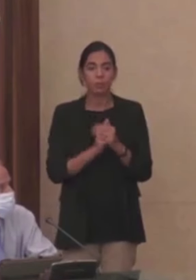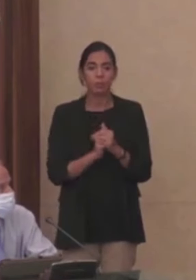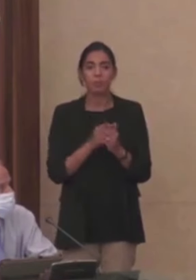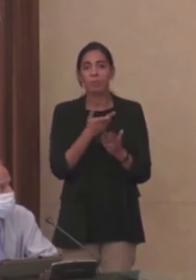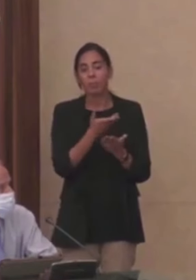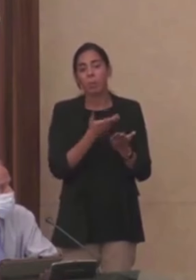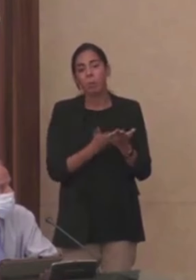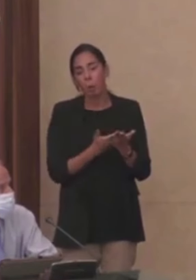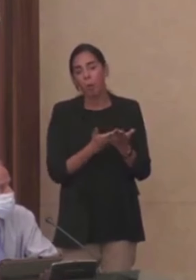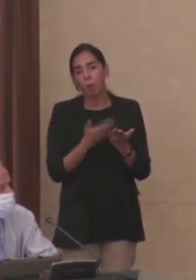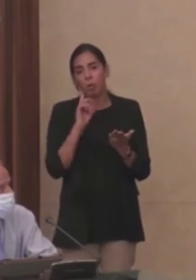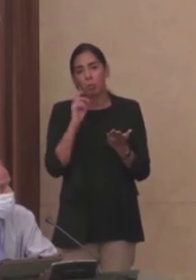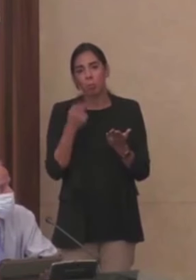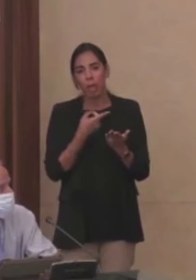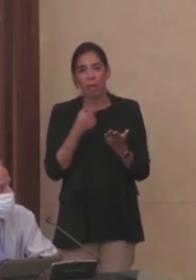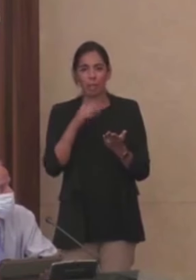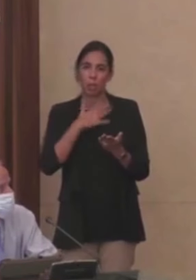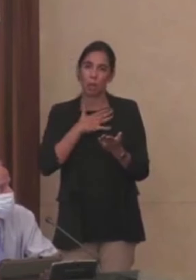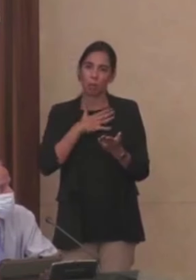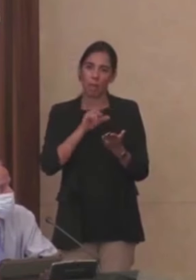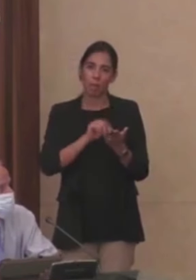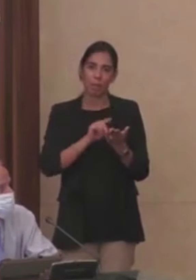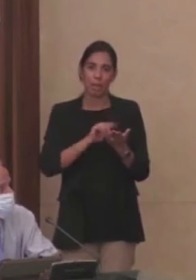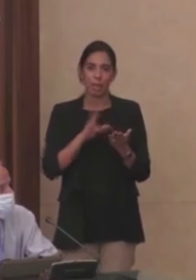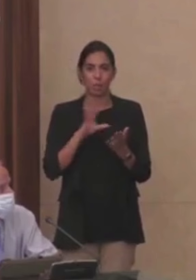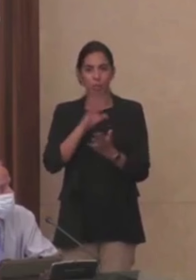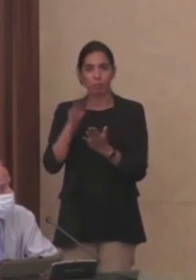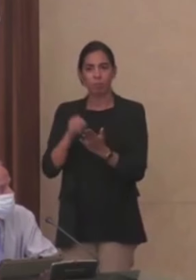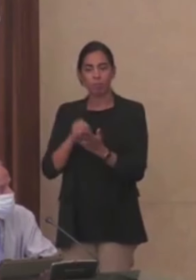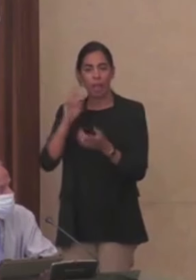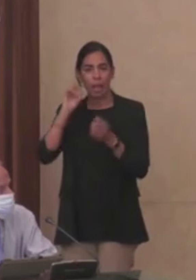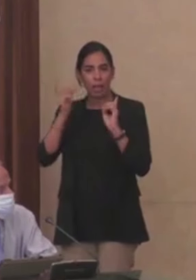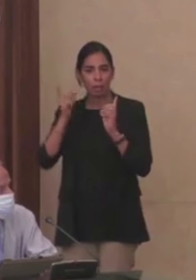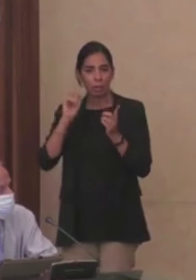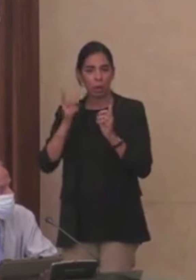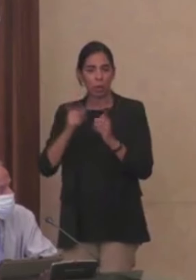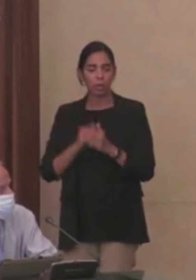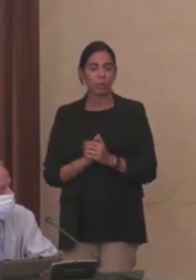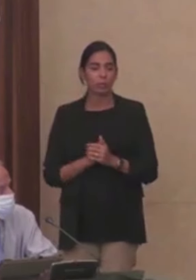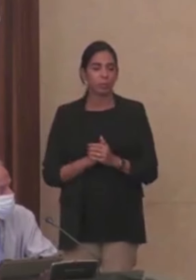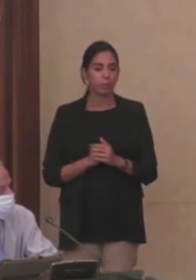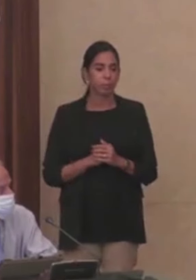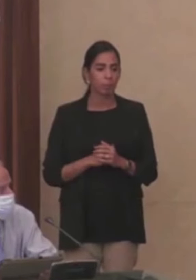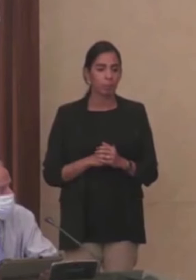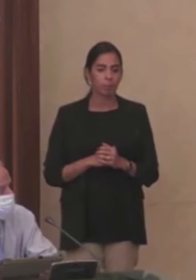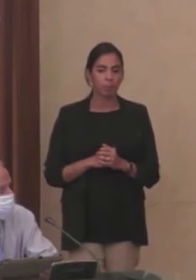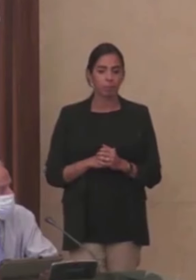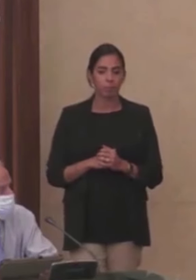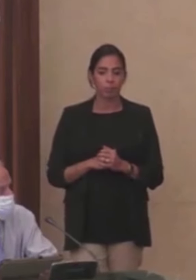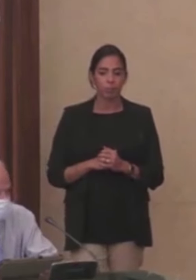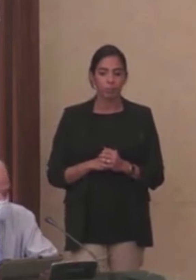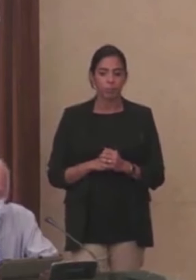proposed to publish the PKA on the Android App Store.